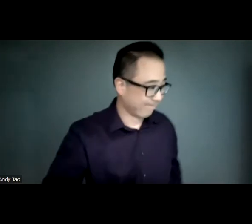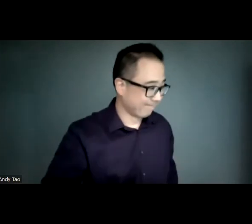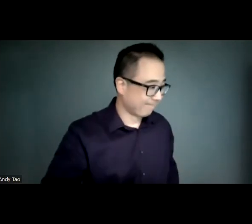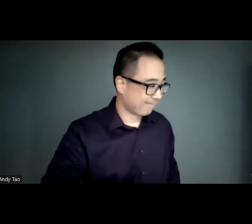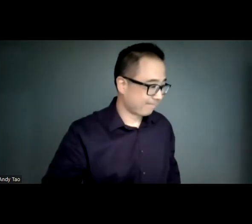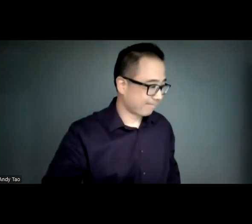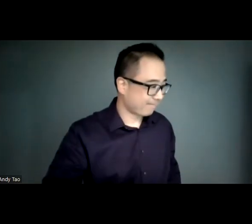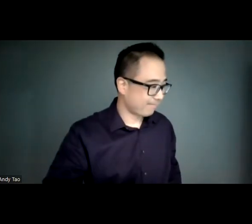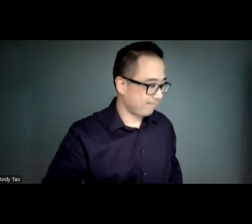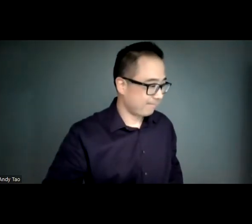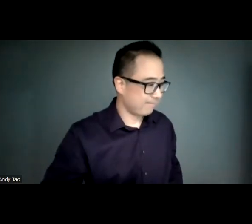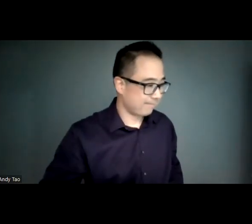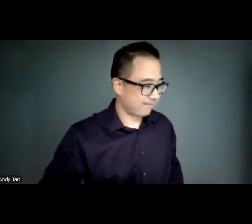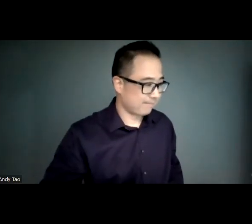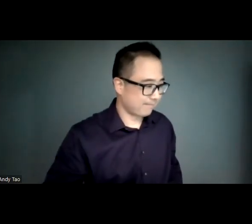Okay, next slide.